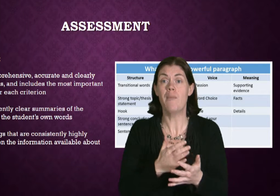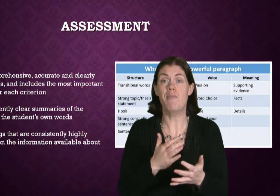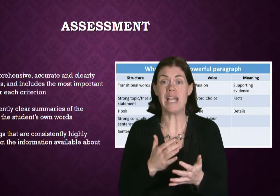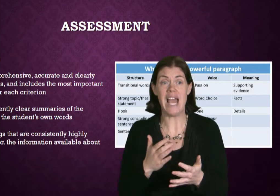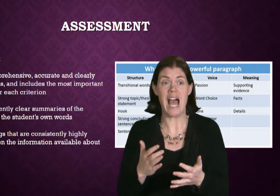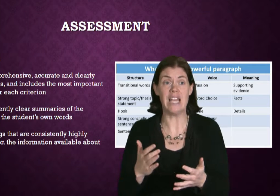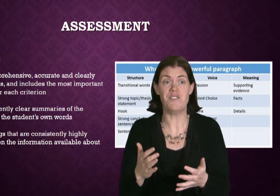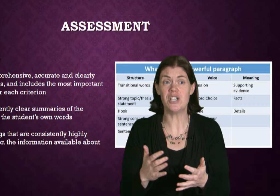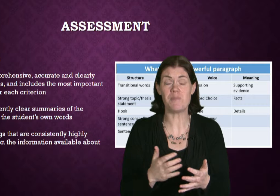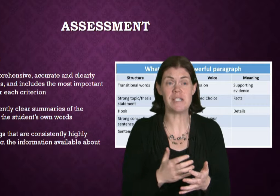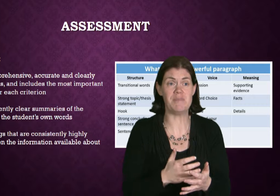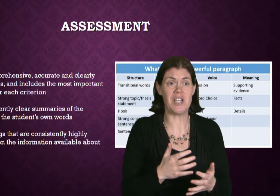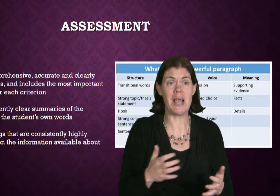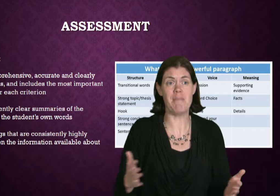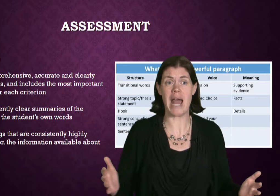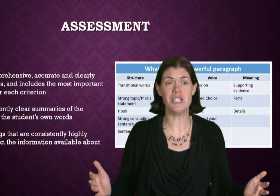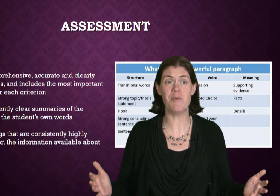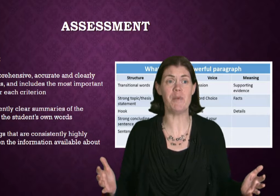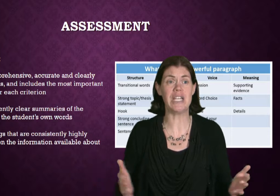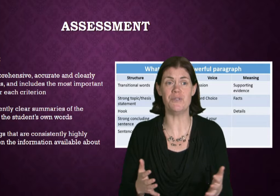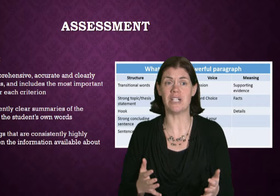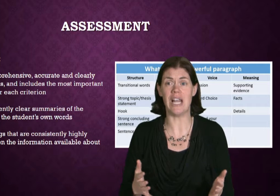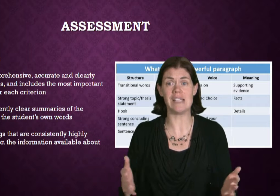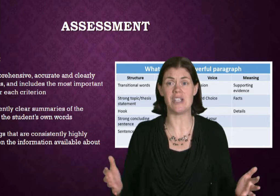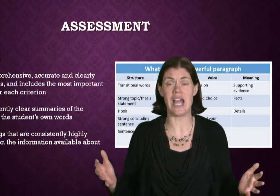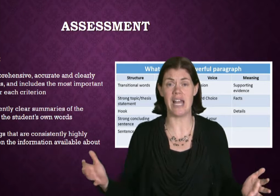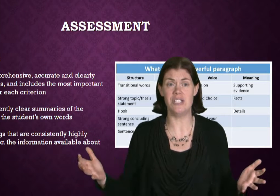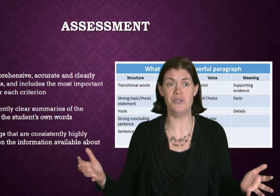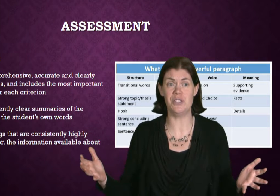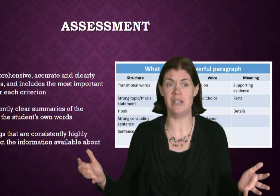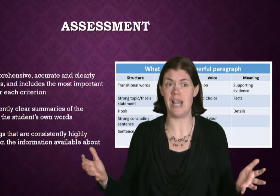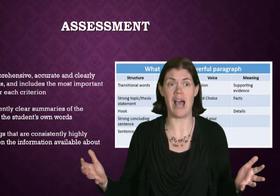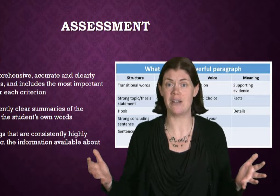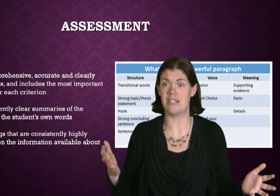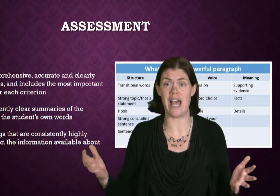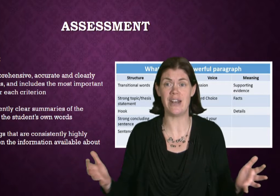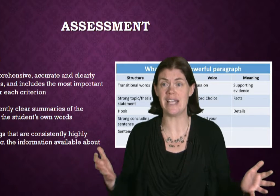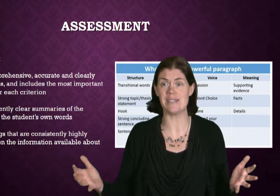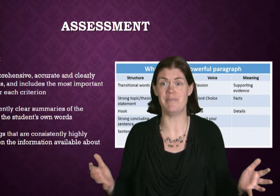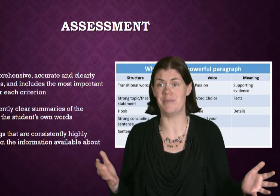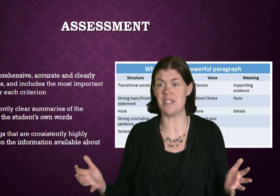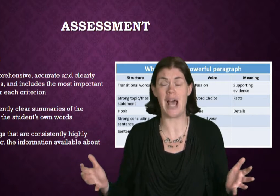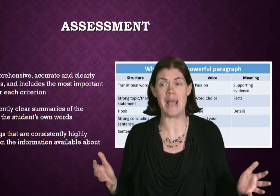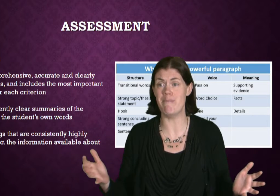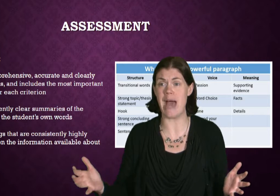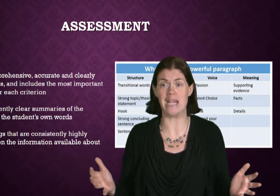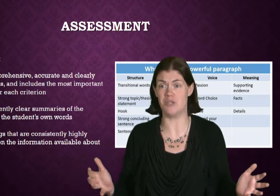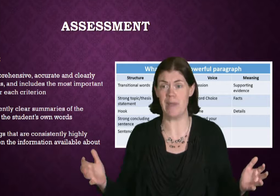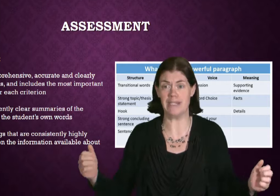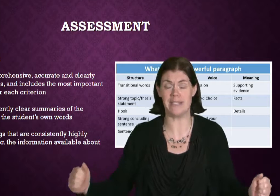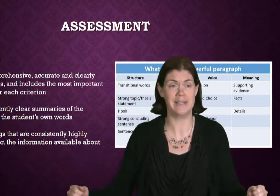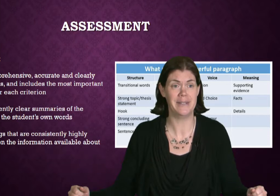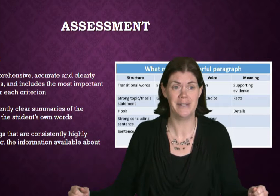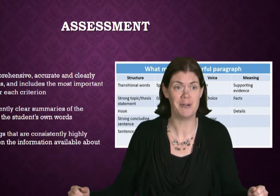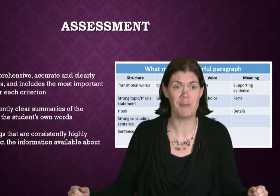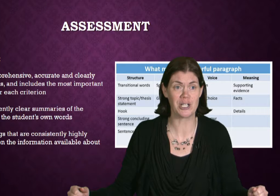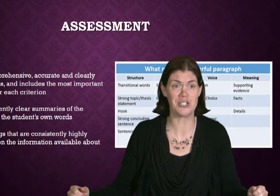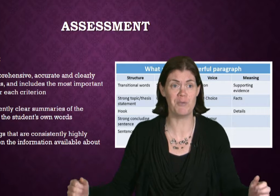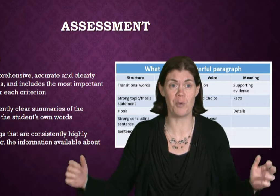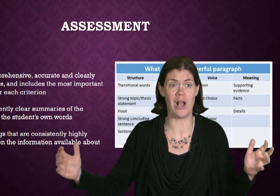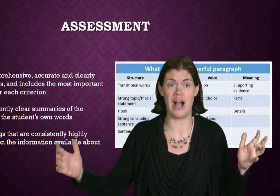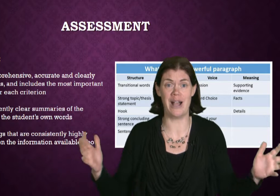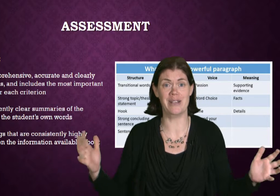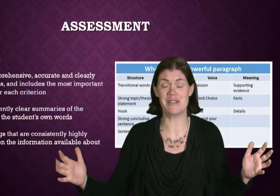So, but yeah, if you guys want some time management, we could do a class on how to get some time management